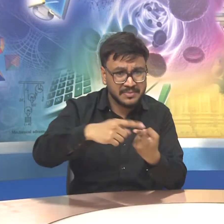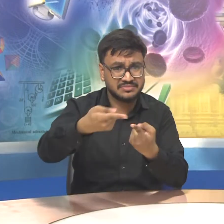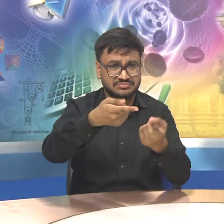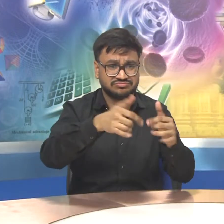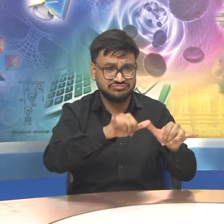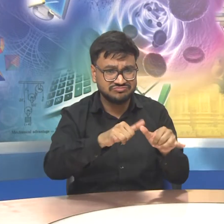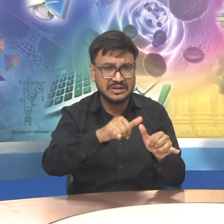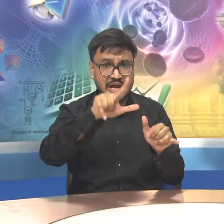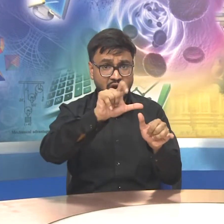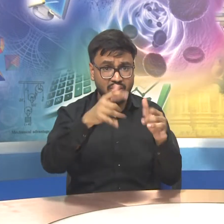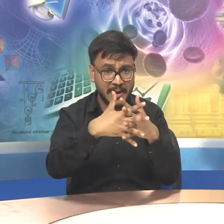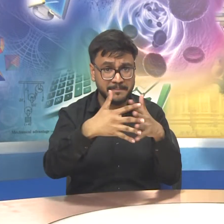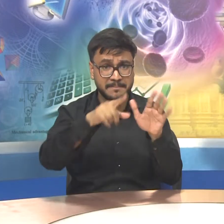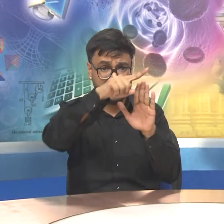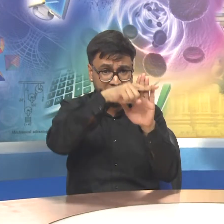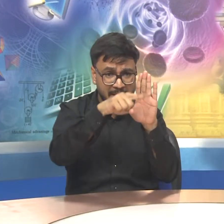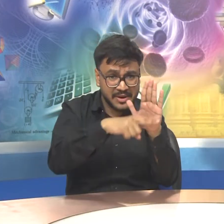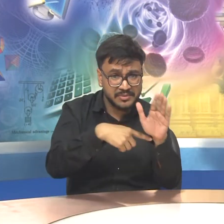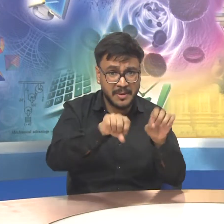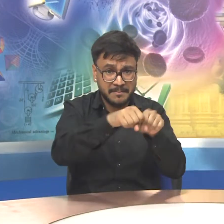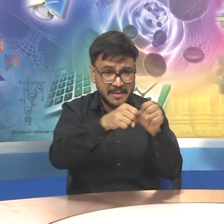If a civil case involves a